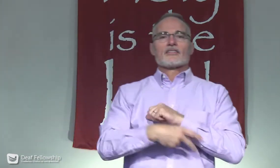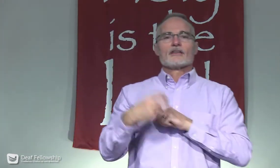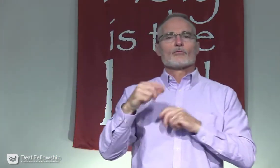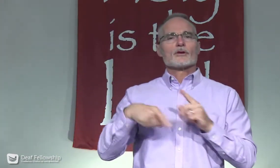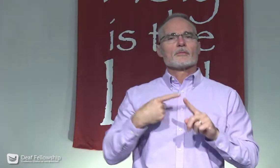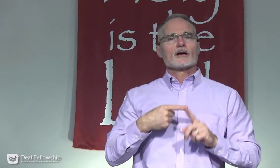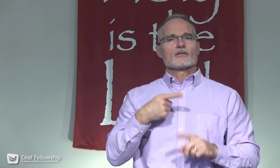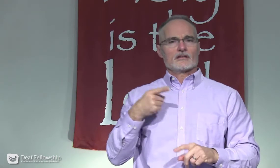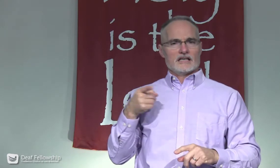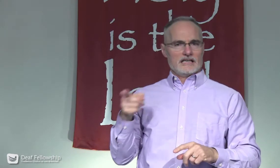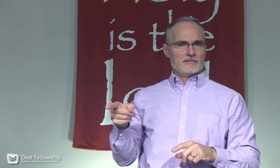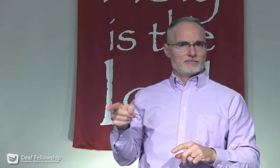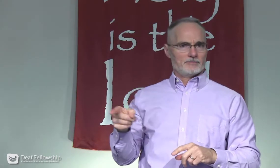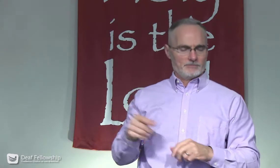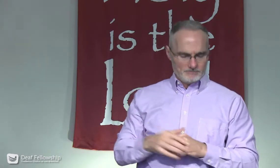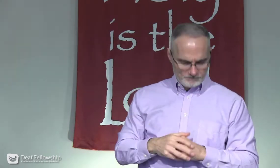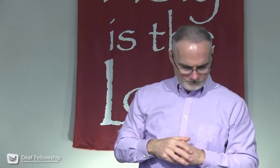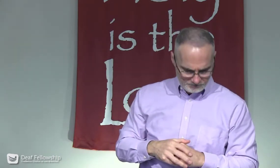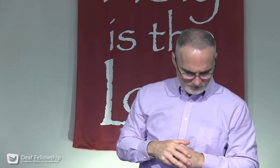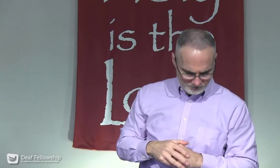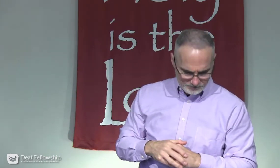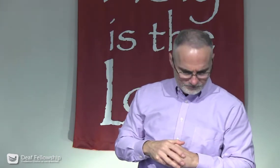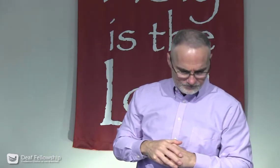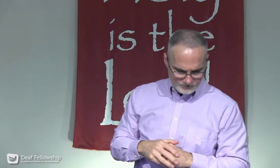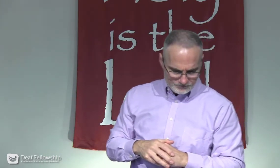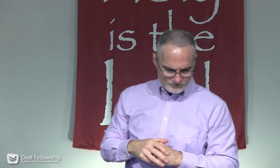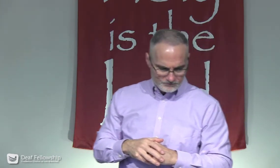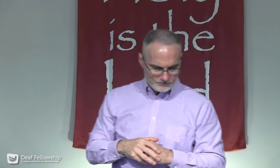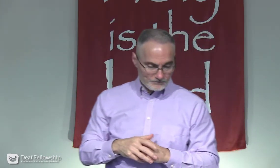So now the other guy, the second thief. What about him?